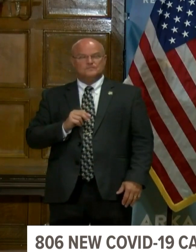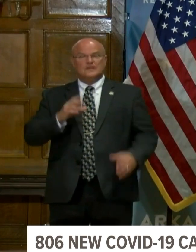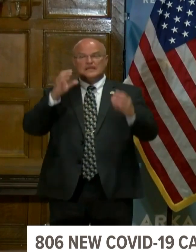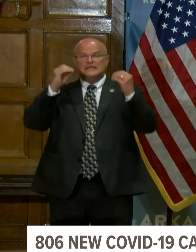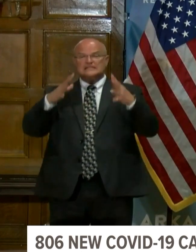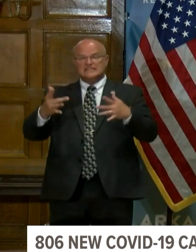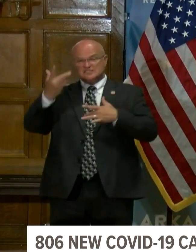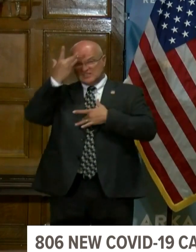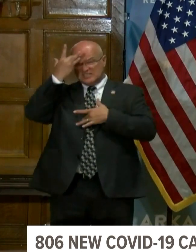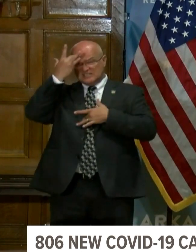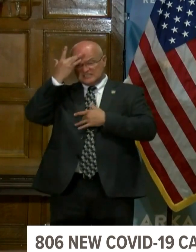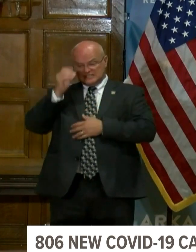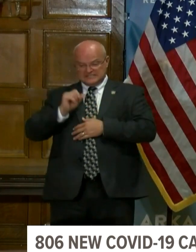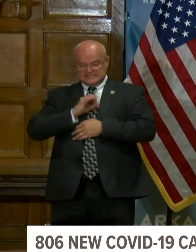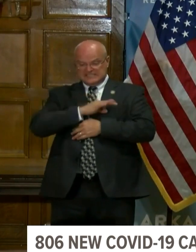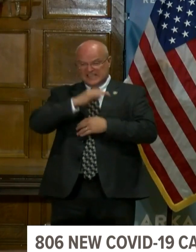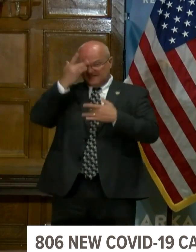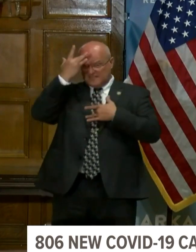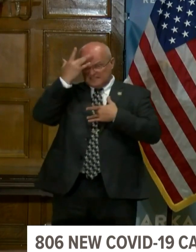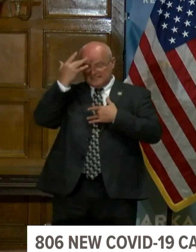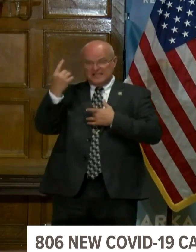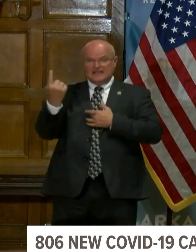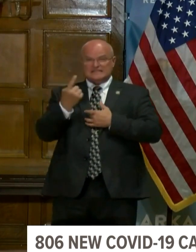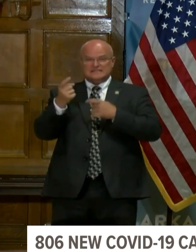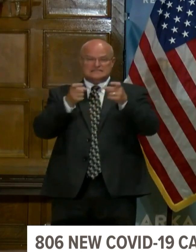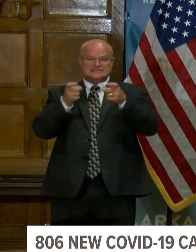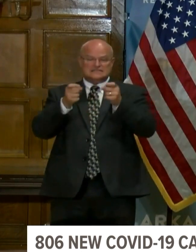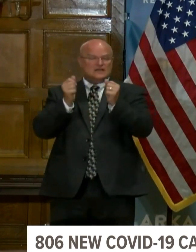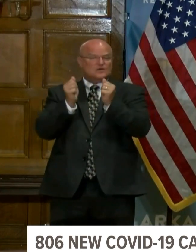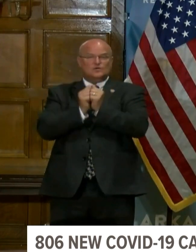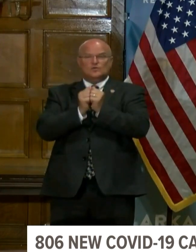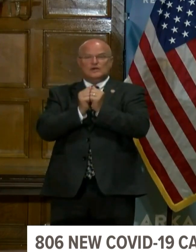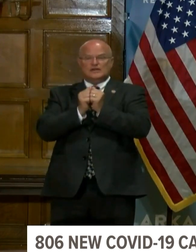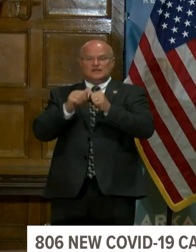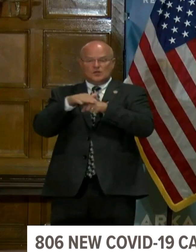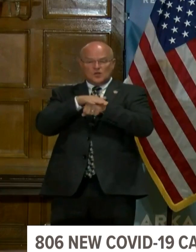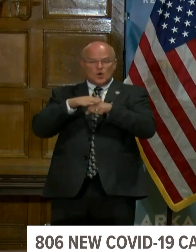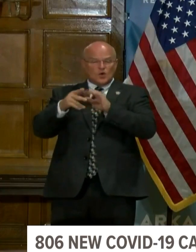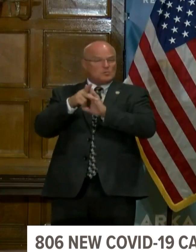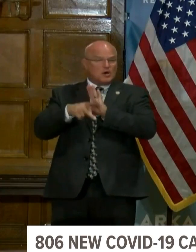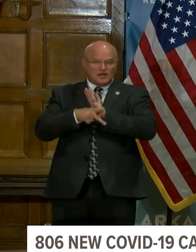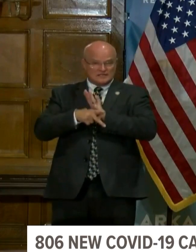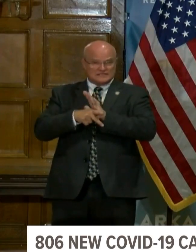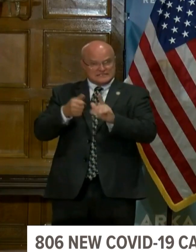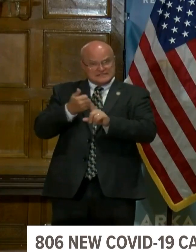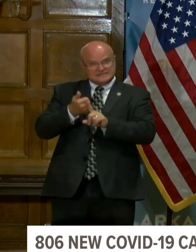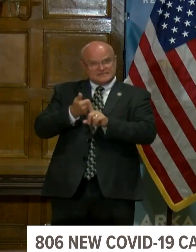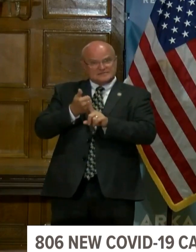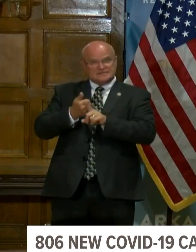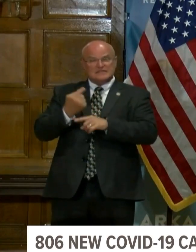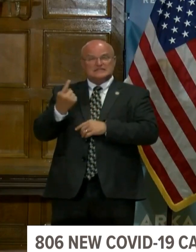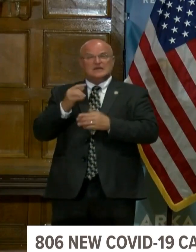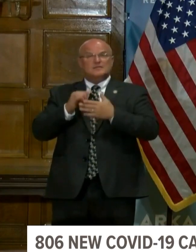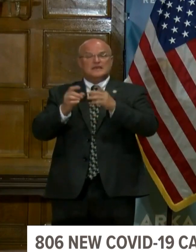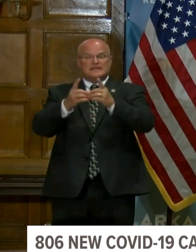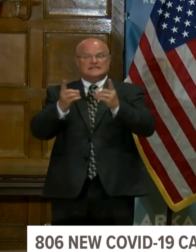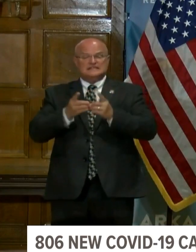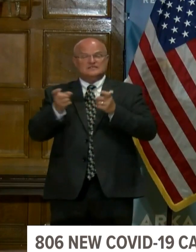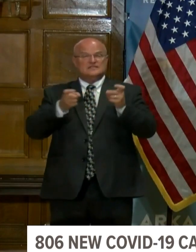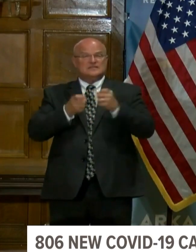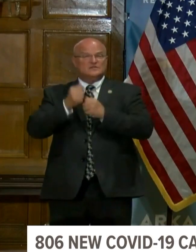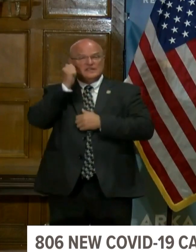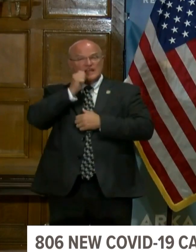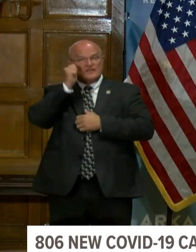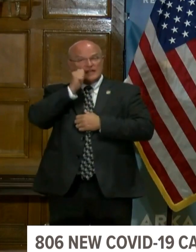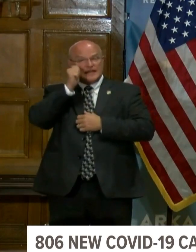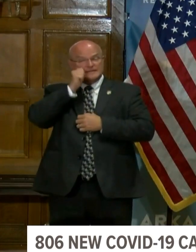Teacher illness, staff illness is something that is dealt with under local policies and is something that districts deal with on a